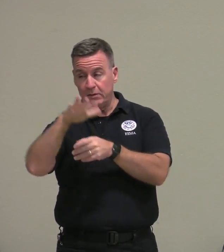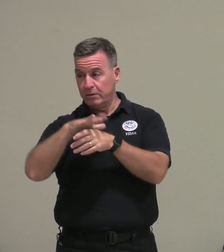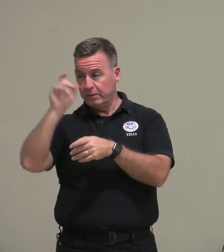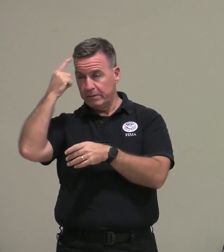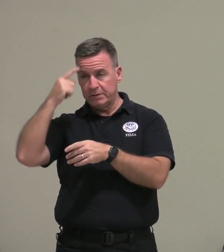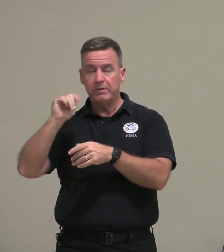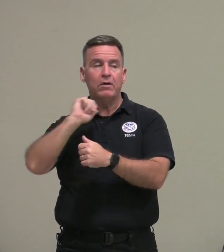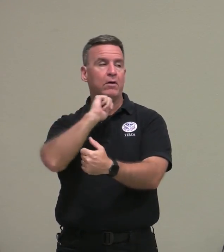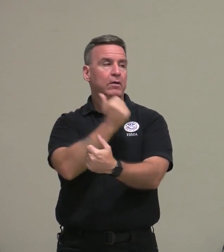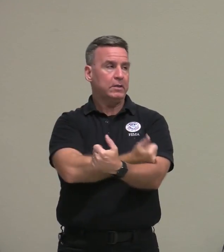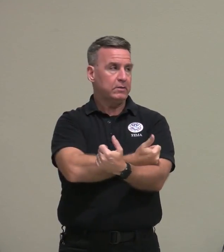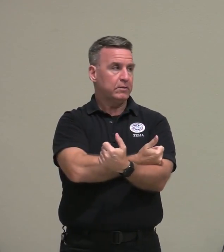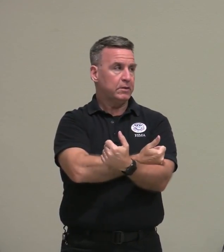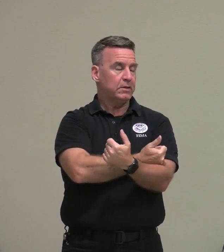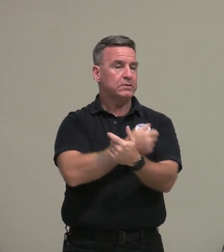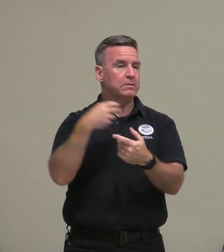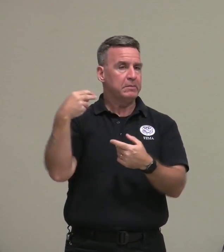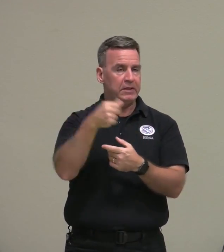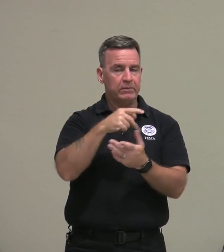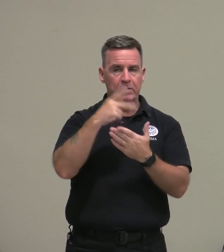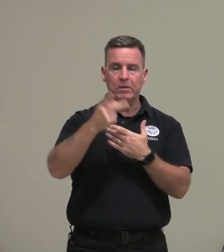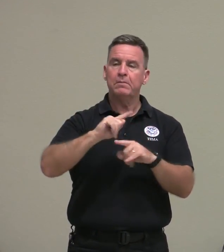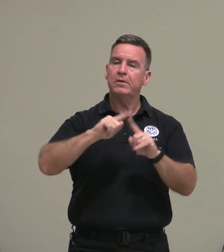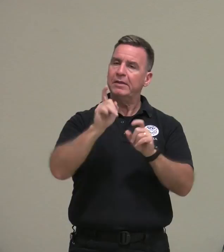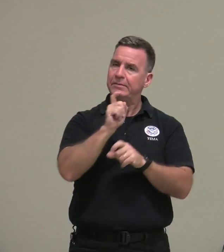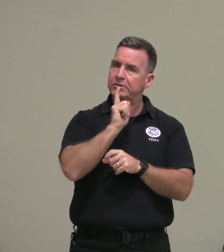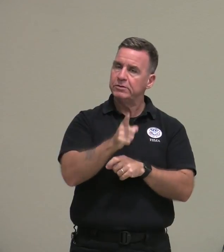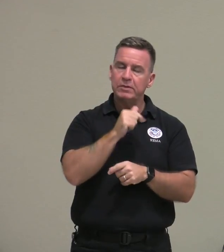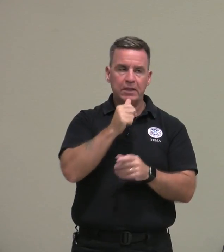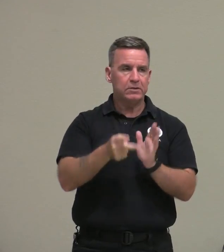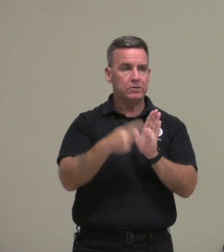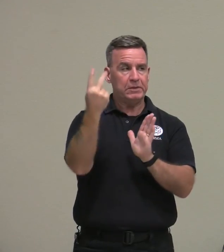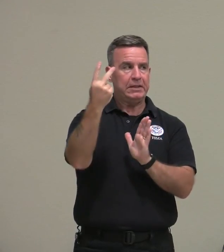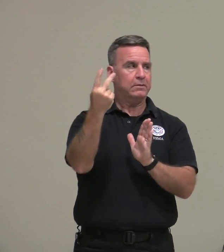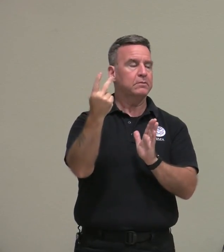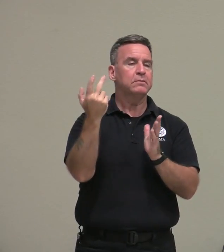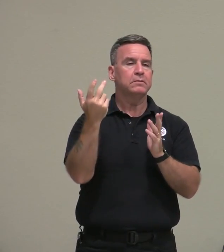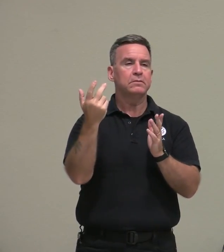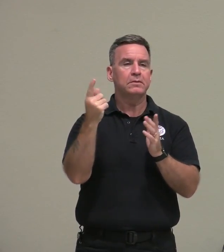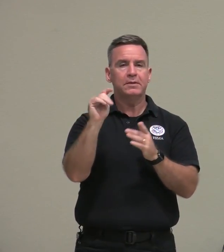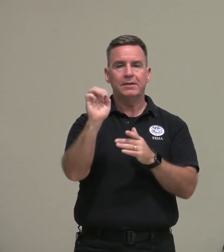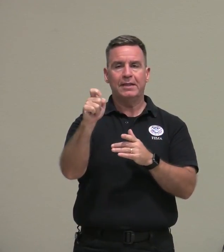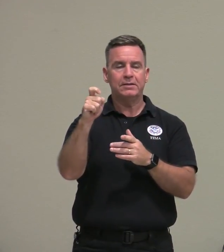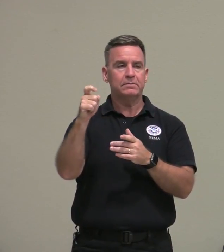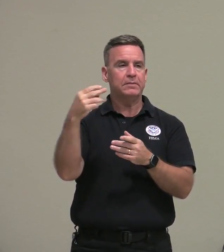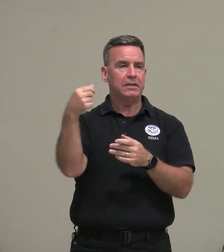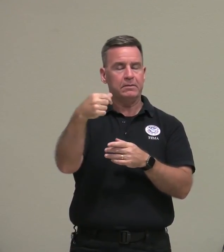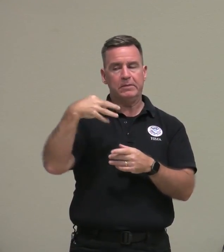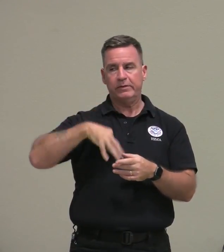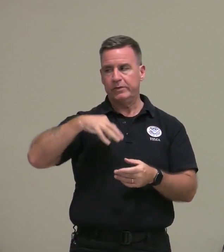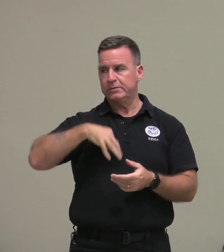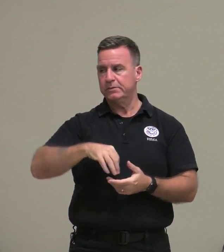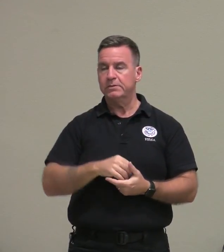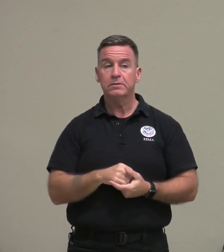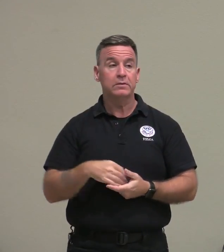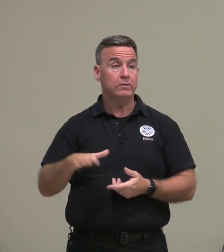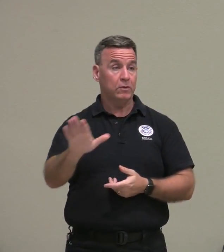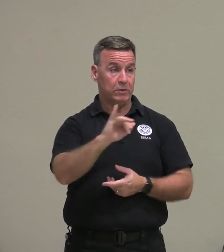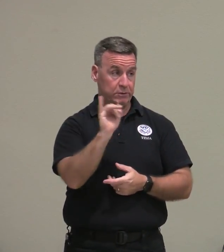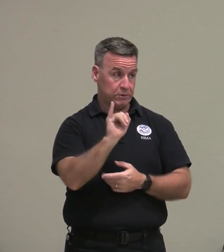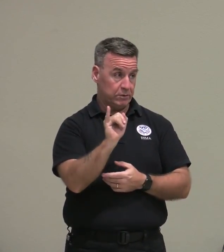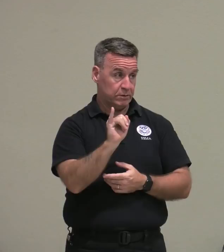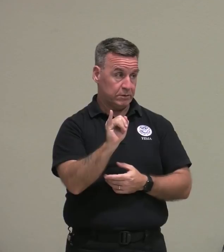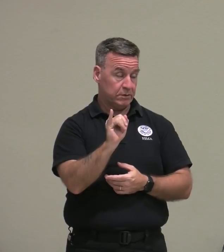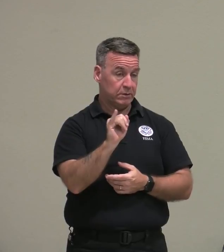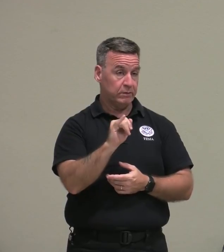governments have authorized to pay for this program, but we have to ensure that we're not duplicating taxpayer benefits. If your insurance,